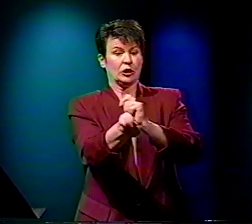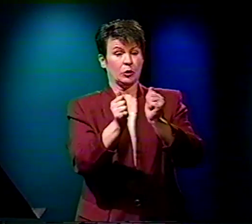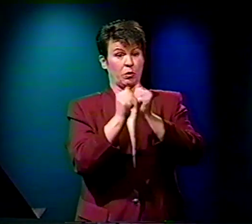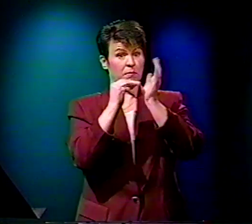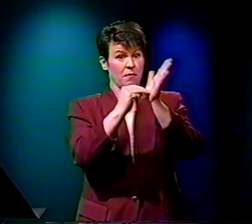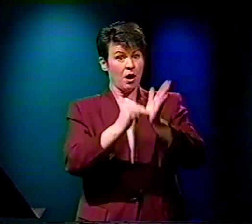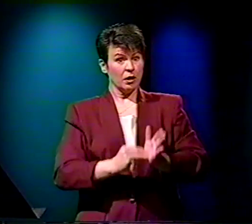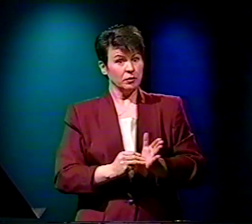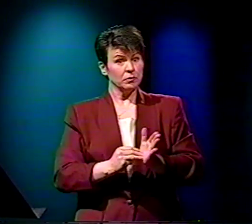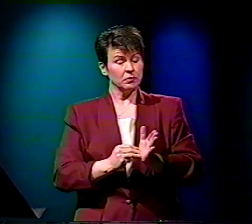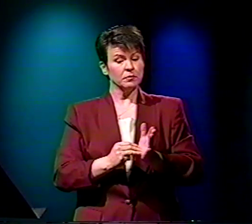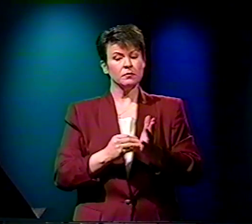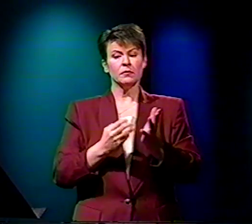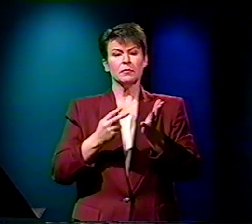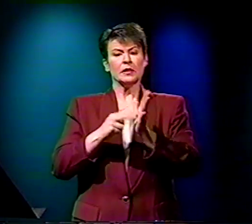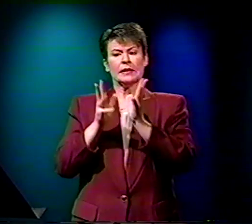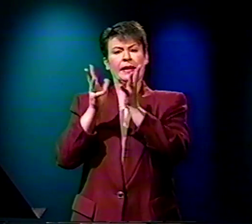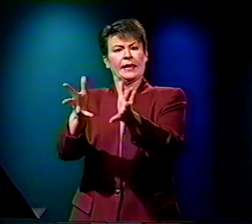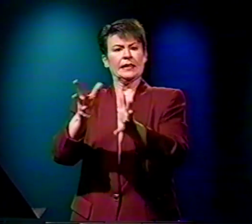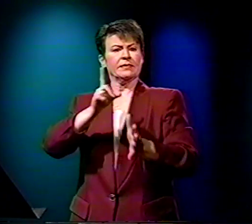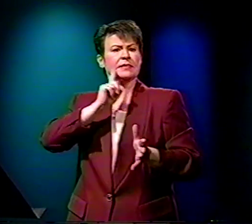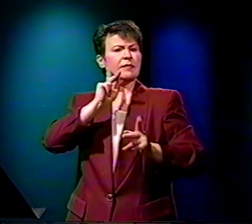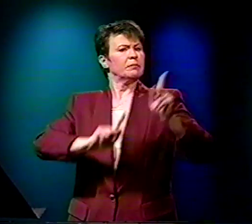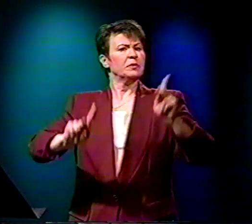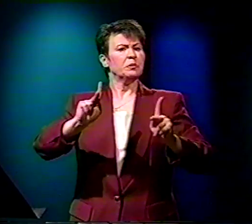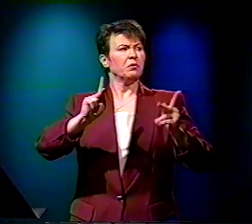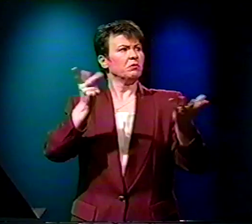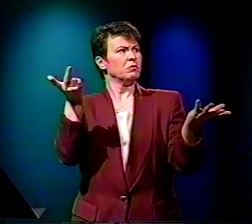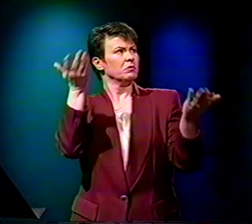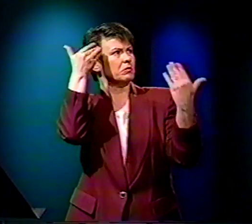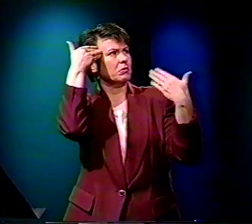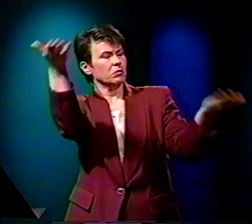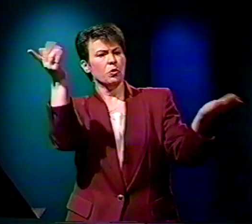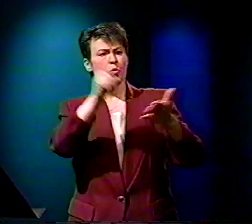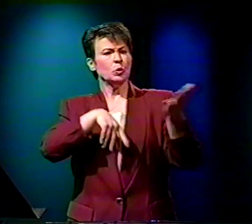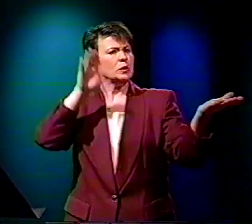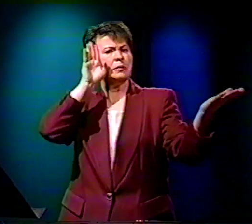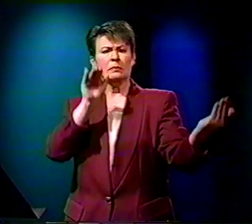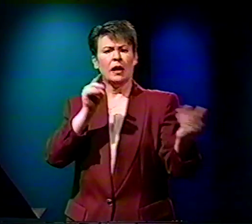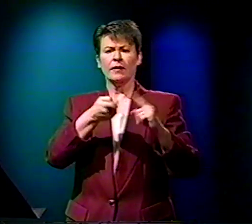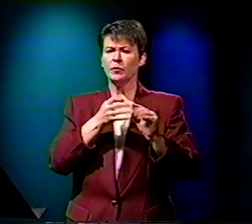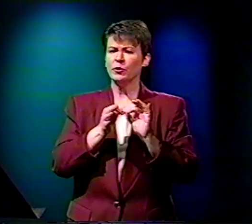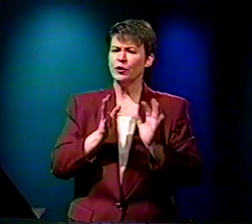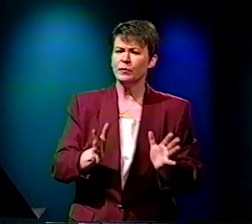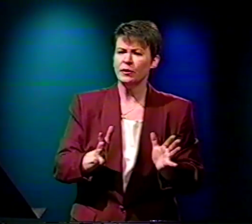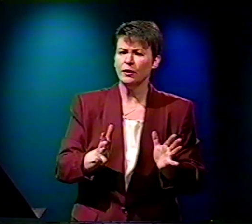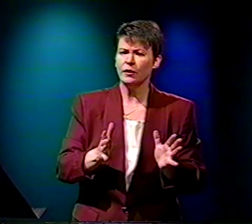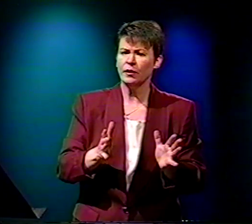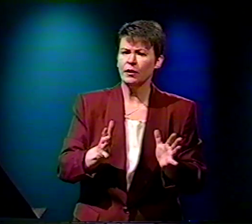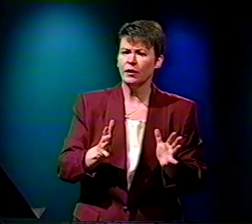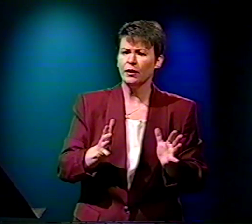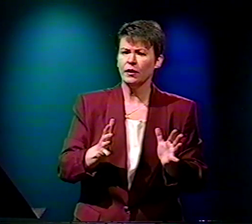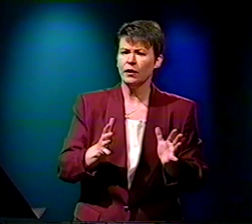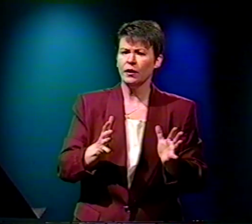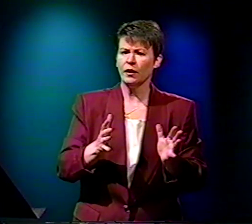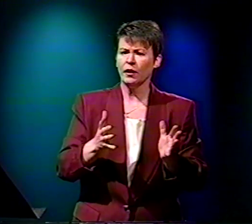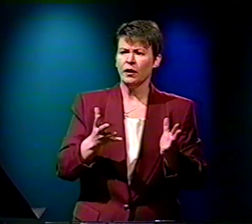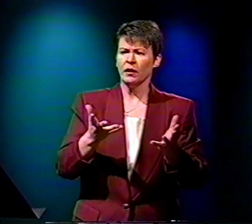with the mega shifts that have occurred within the models? Oftentimes, deaf people have been left out in the cold and not knowing what to expect